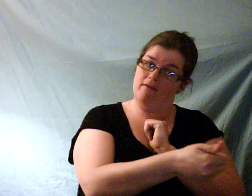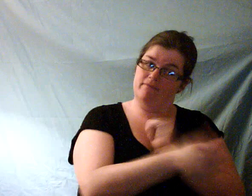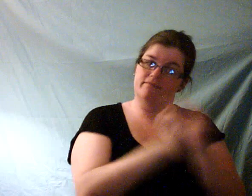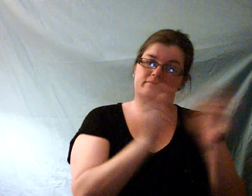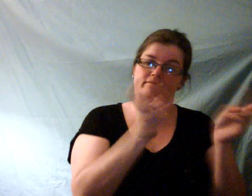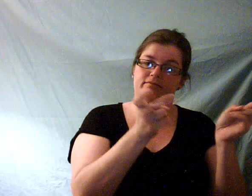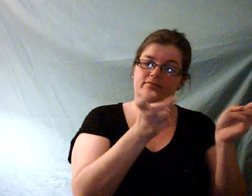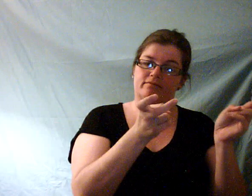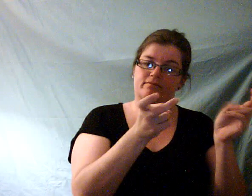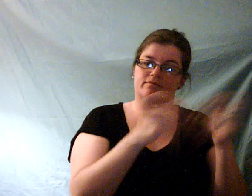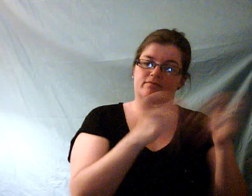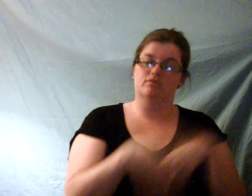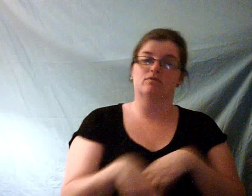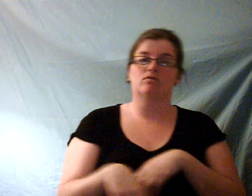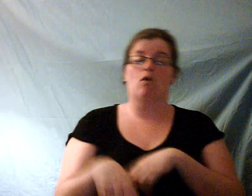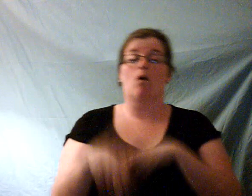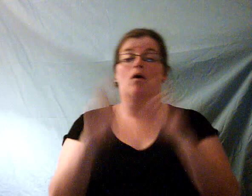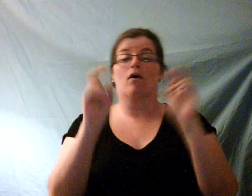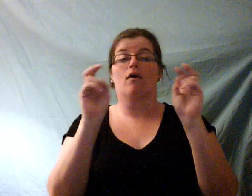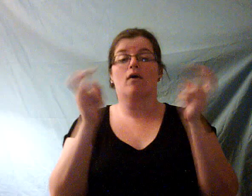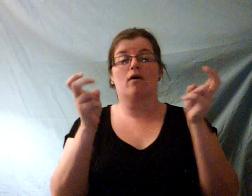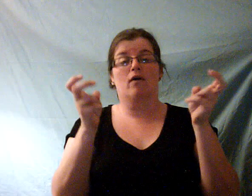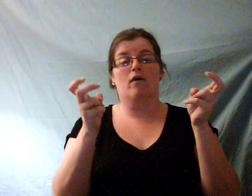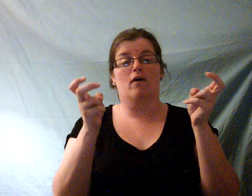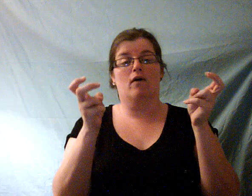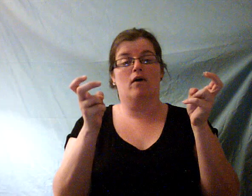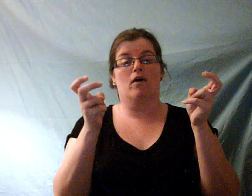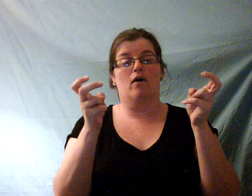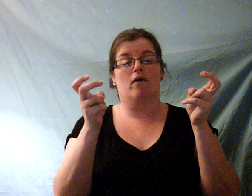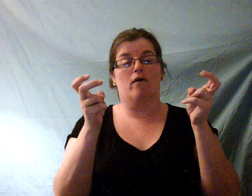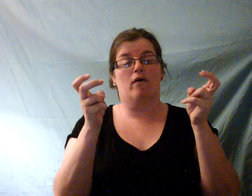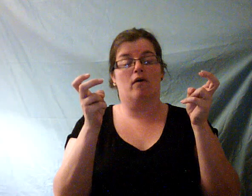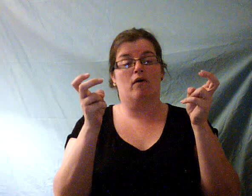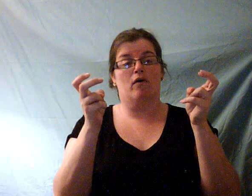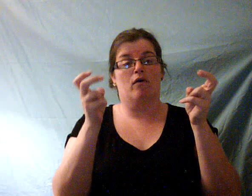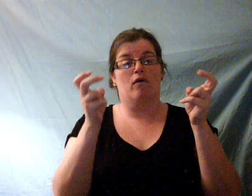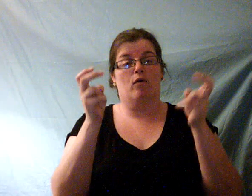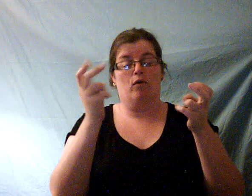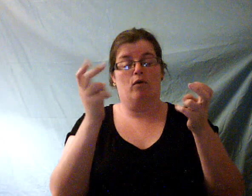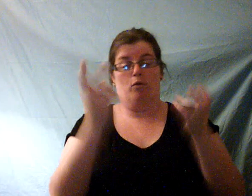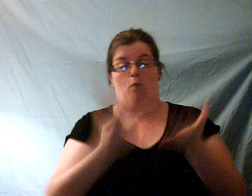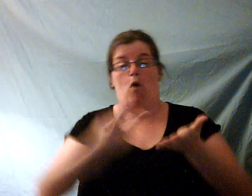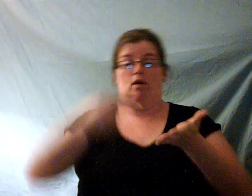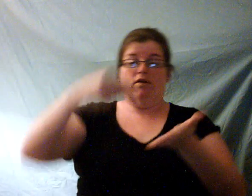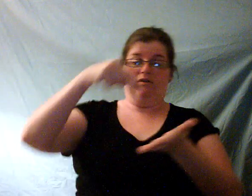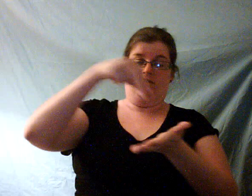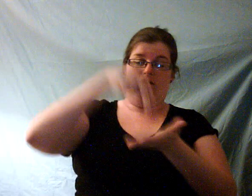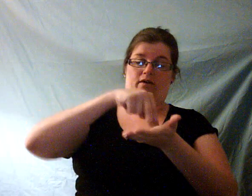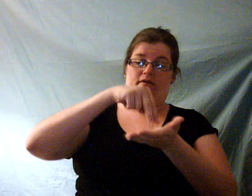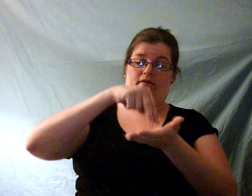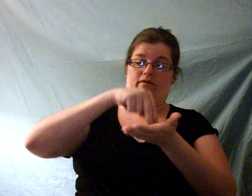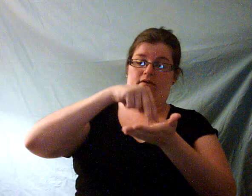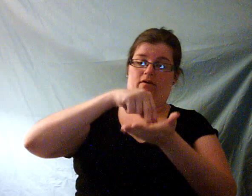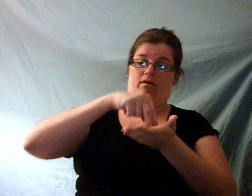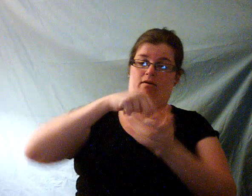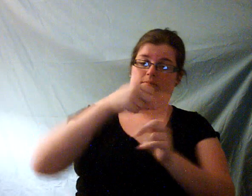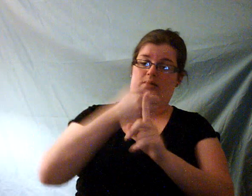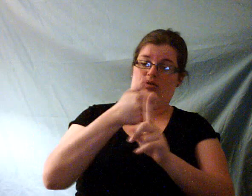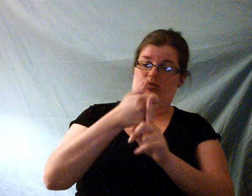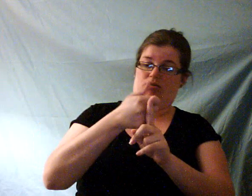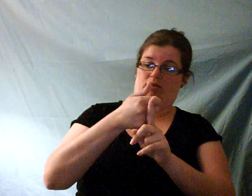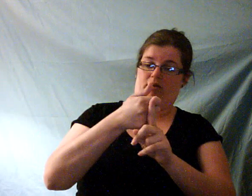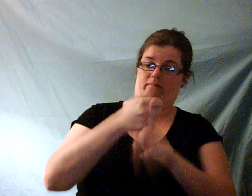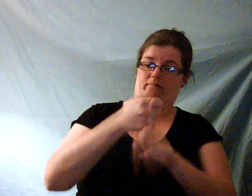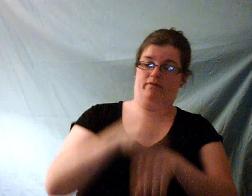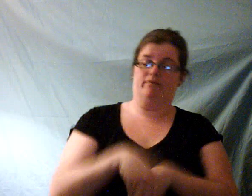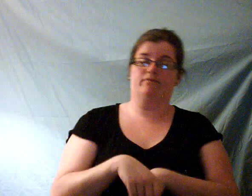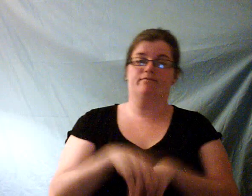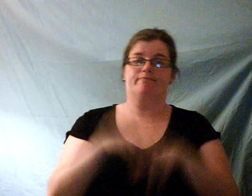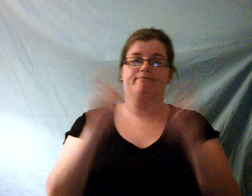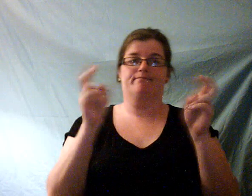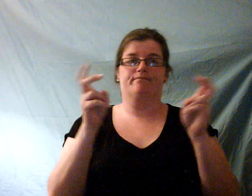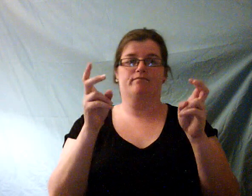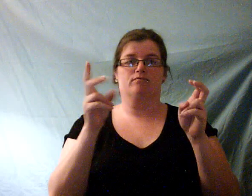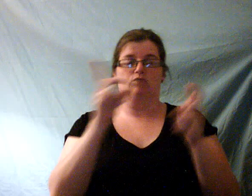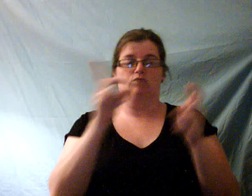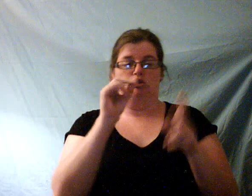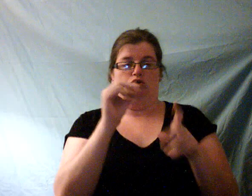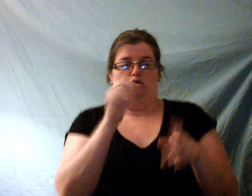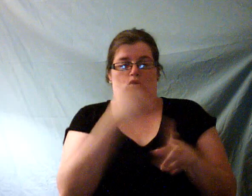You pull yourself up by your own bootstraps. We have things like, do your own thing. The squeaky wheel gets